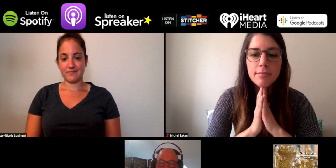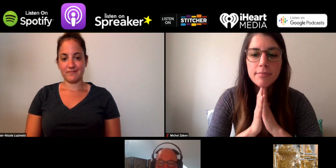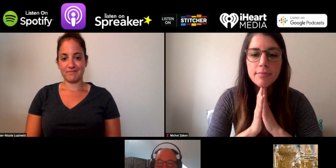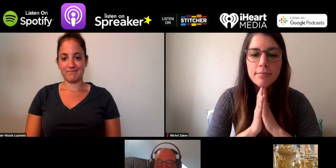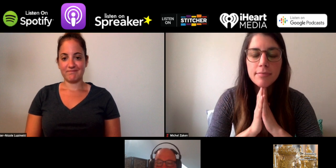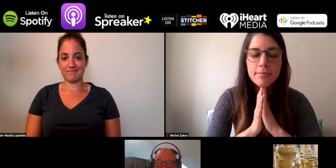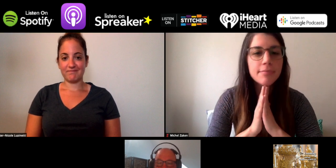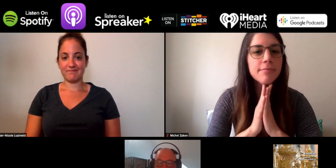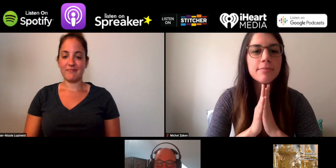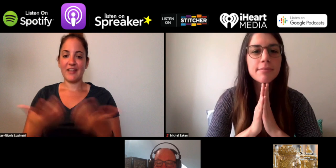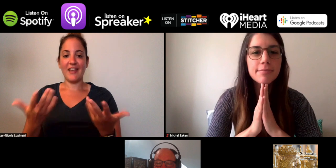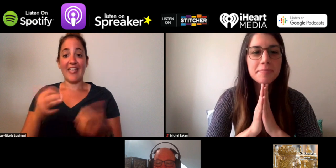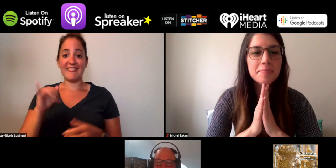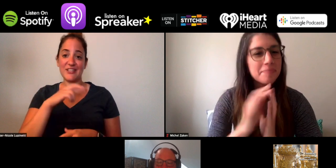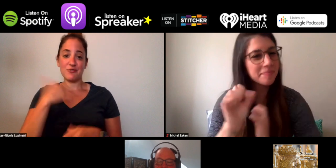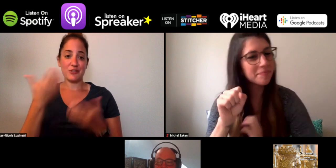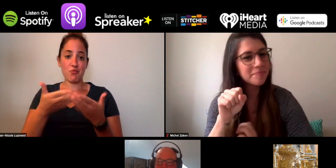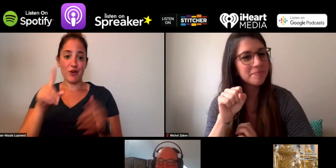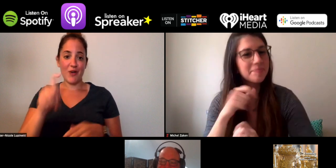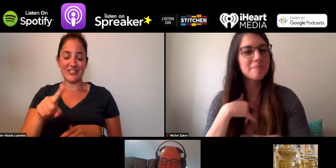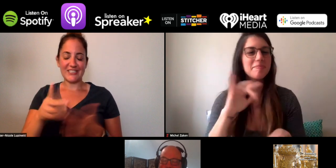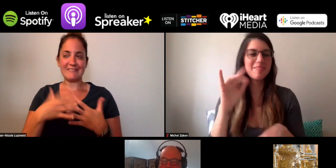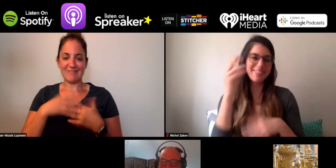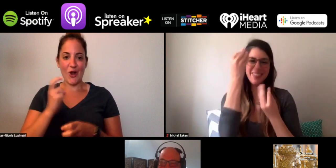Well, there's the risk of broad questions.